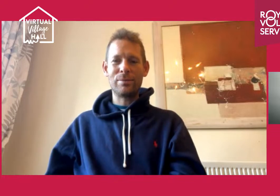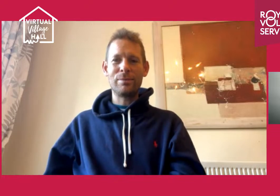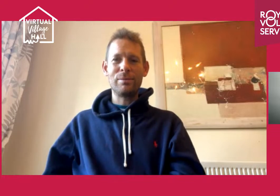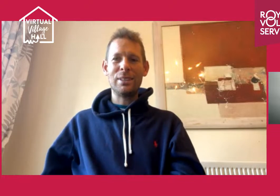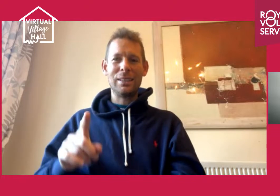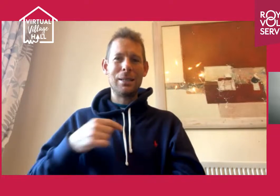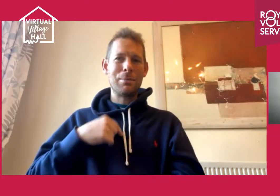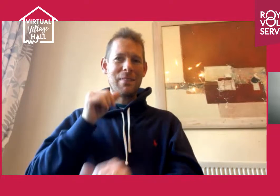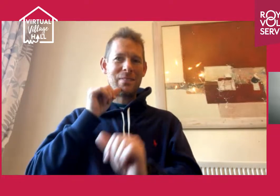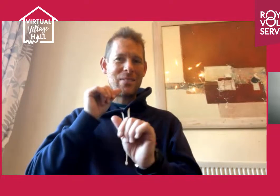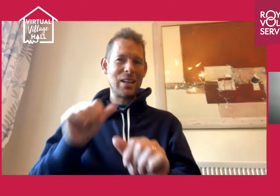Warthog.